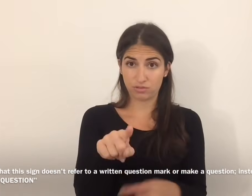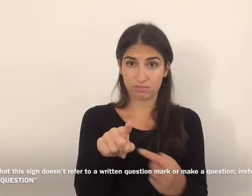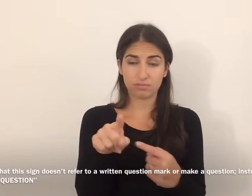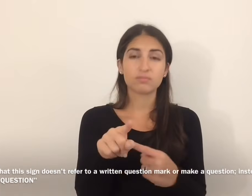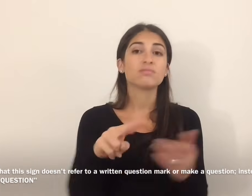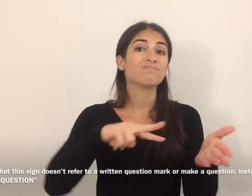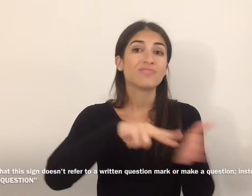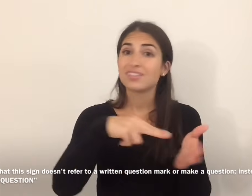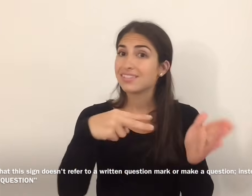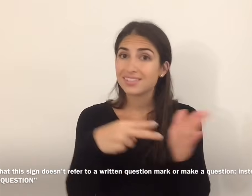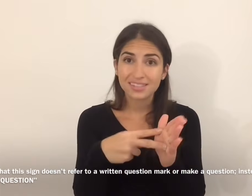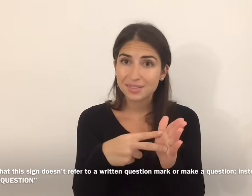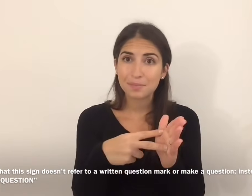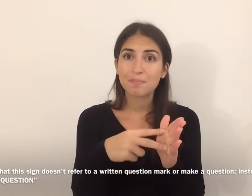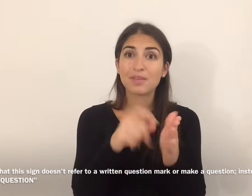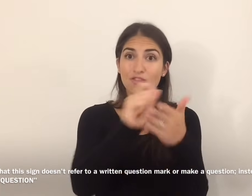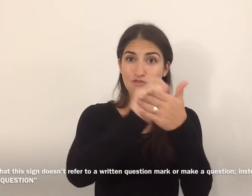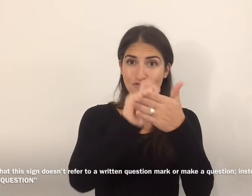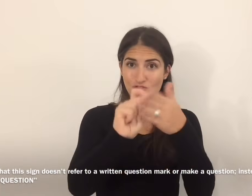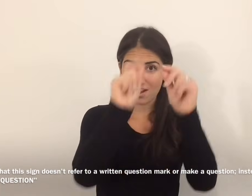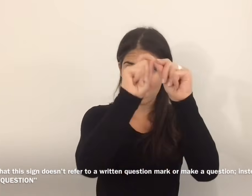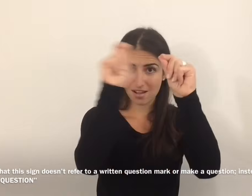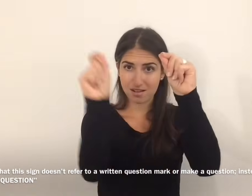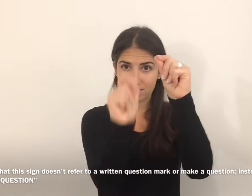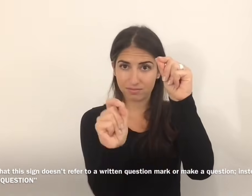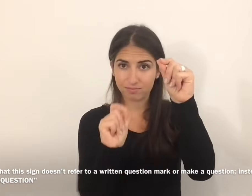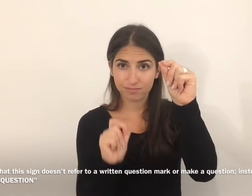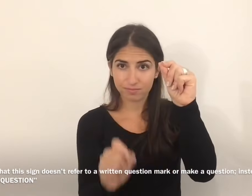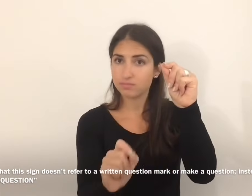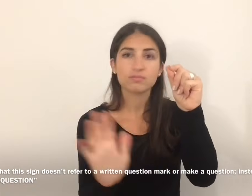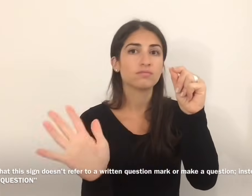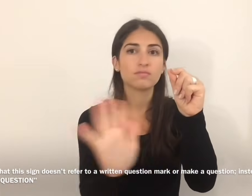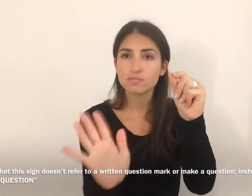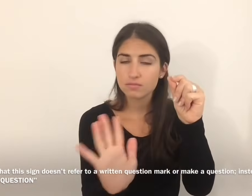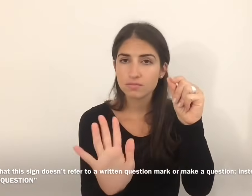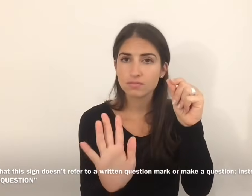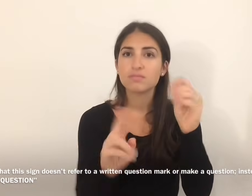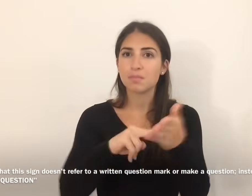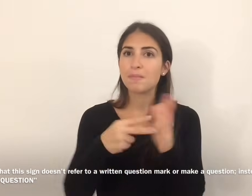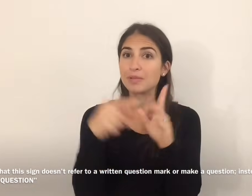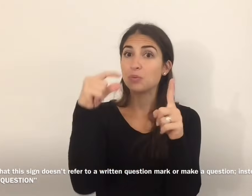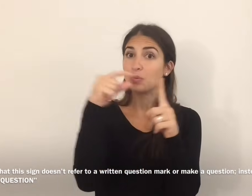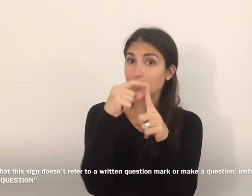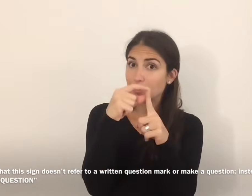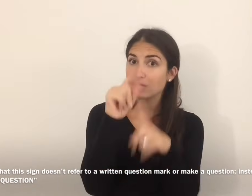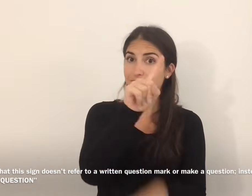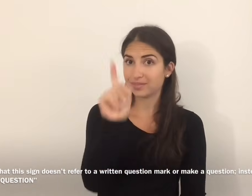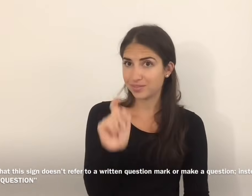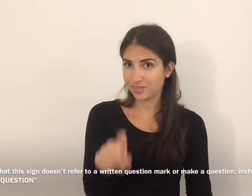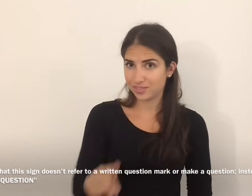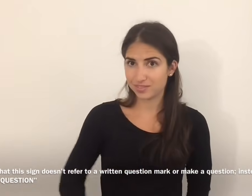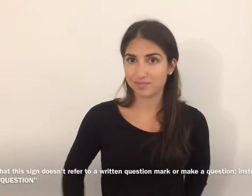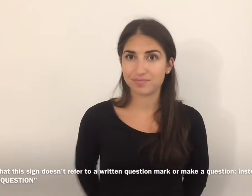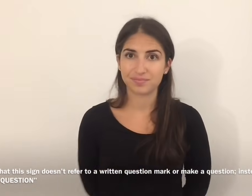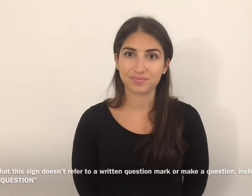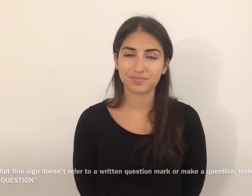And note the sign question, it does not mean like a written question mark. It's not how you make a question. It means the word